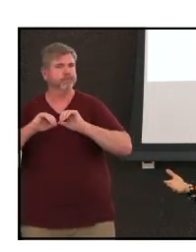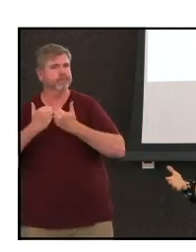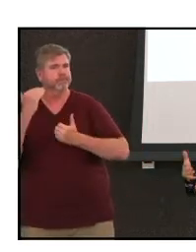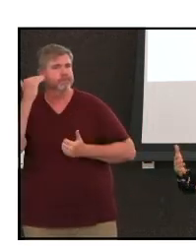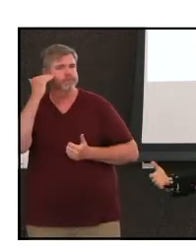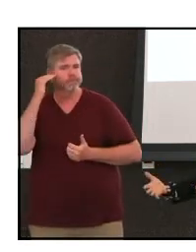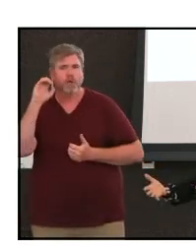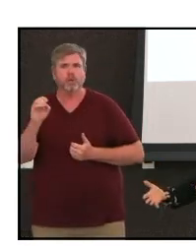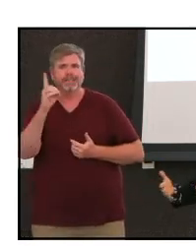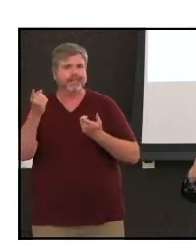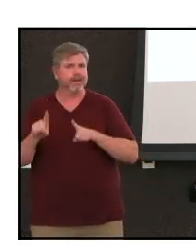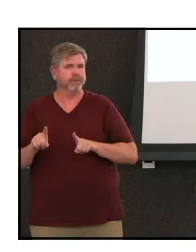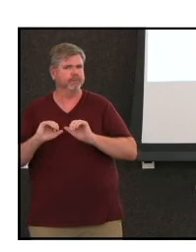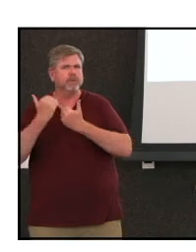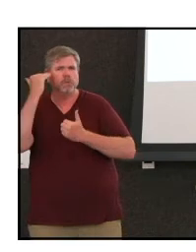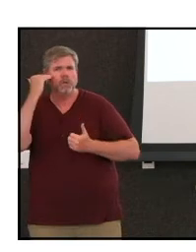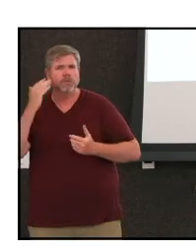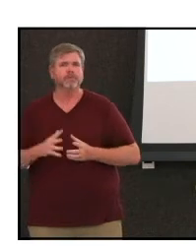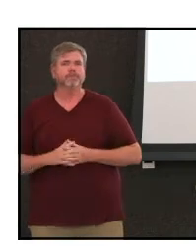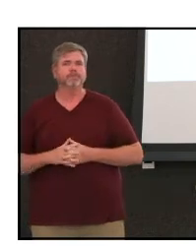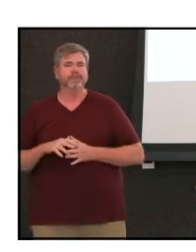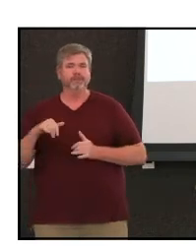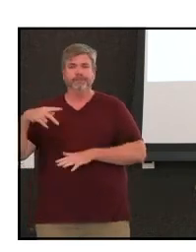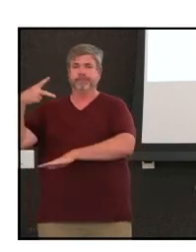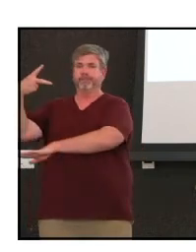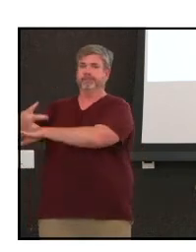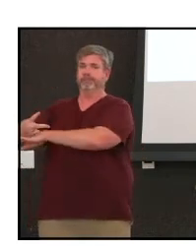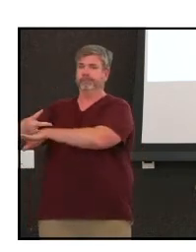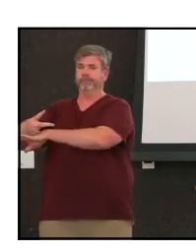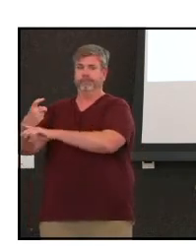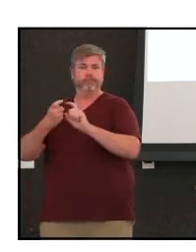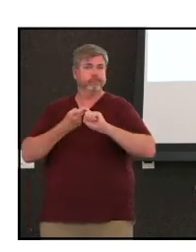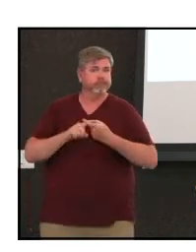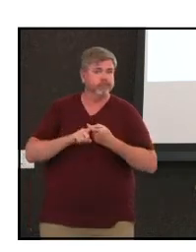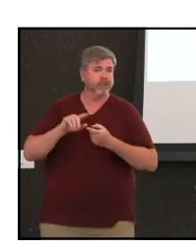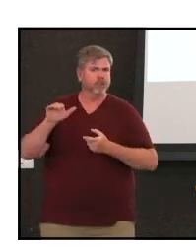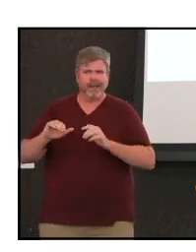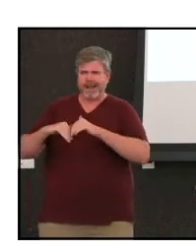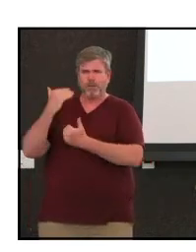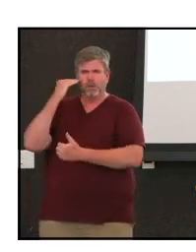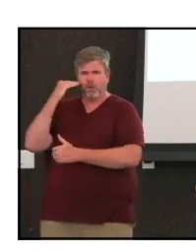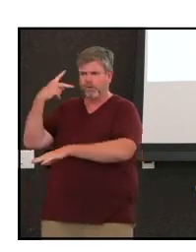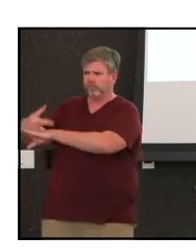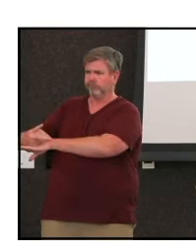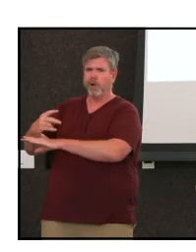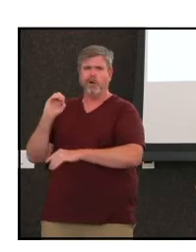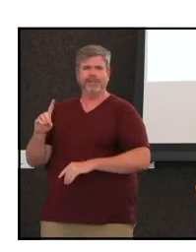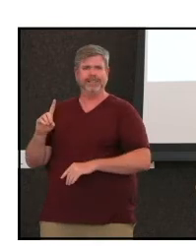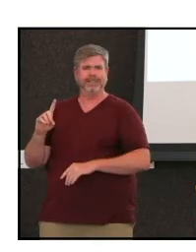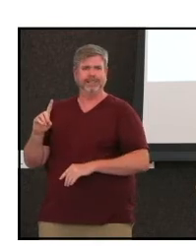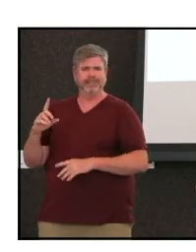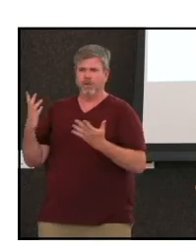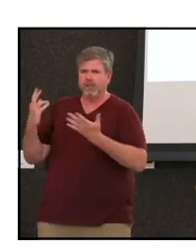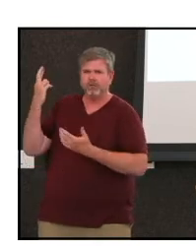find your child, your friend, how do you know if an overdose has occurred? Someone will look very pale. They may be breathing